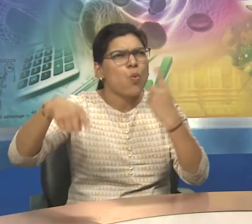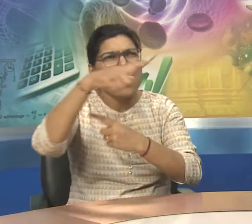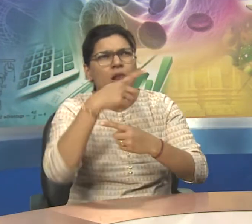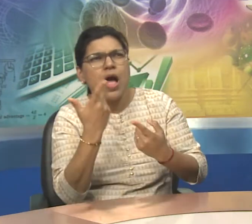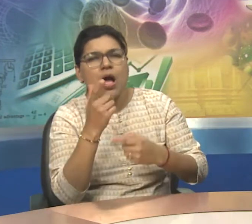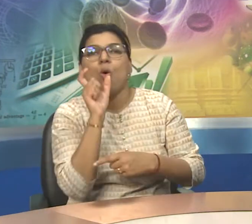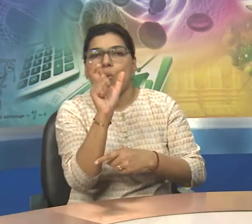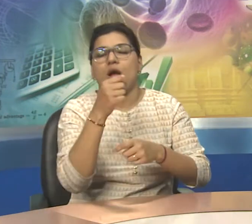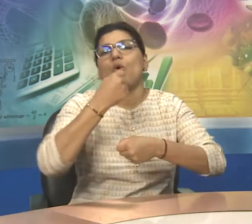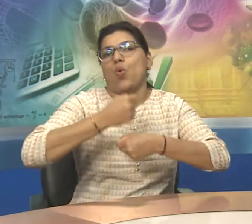these offices